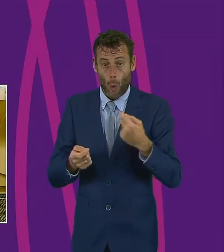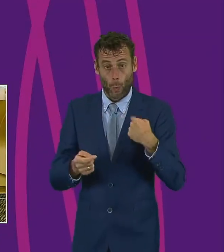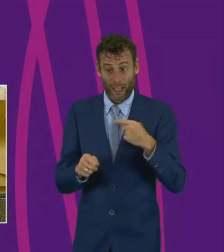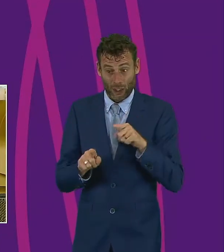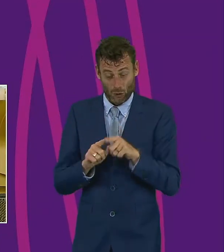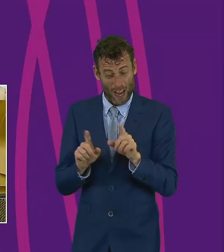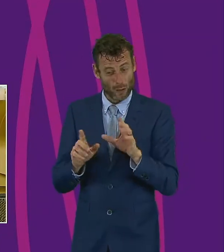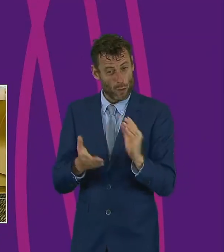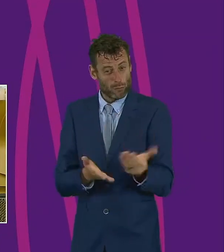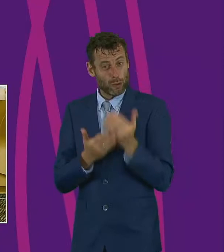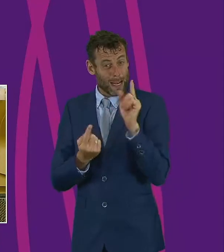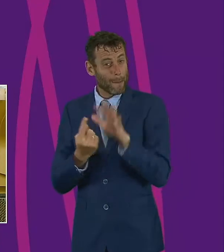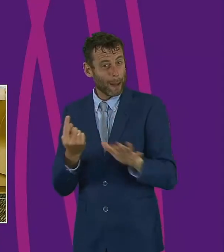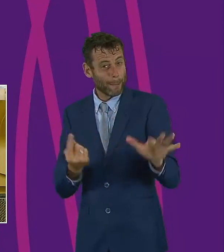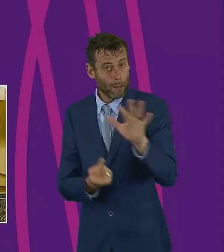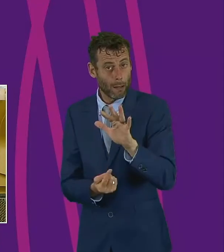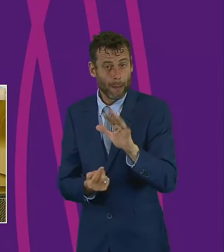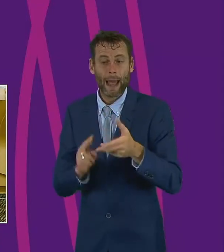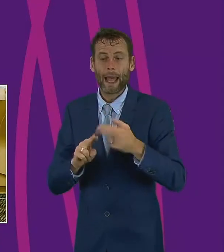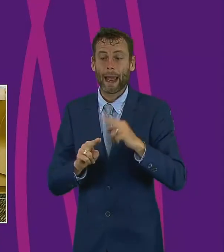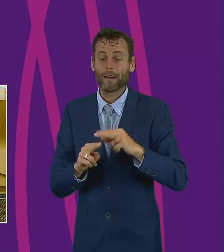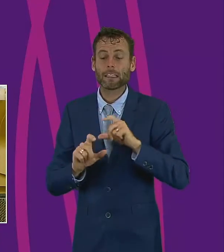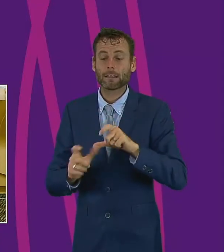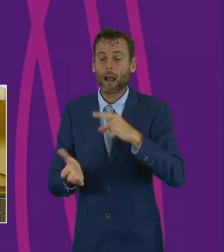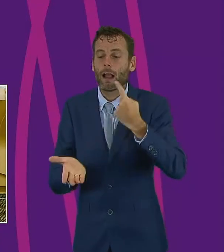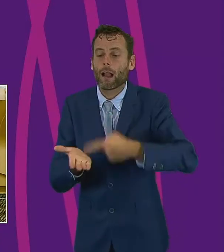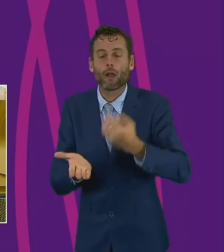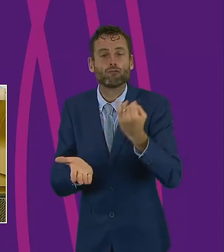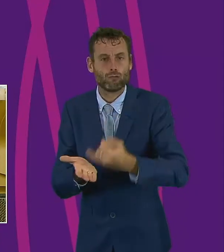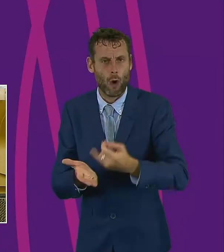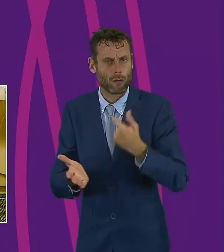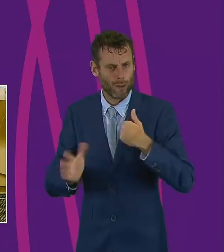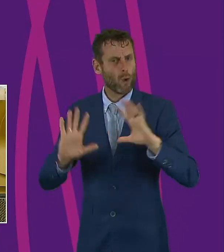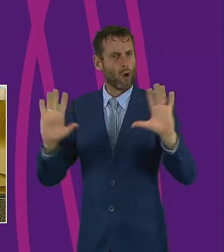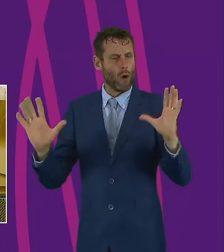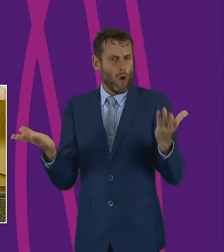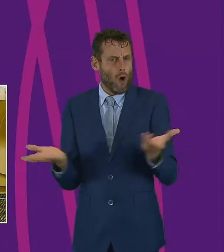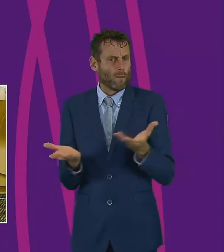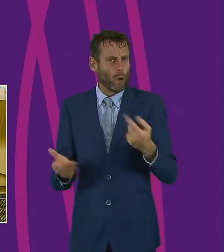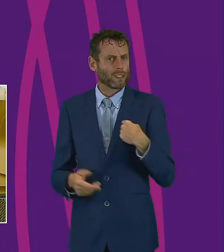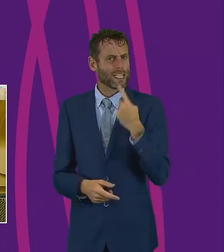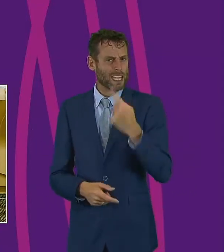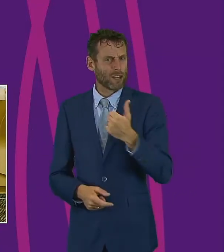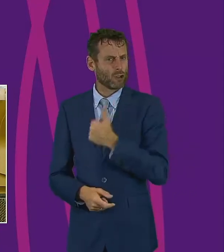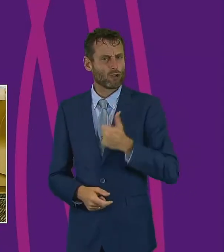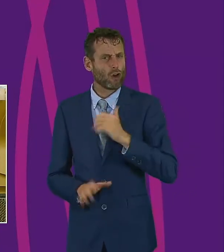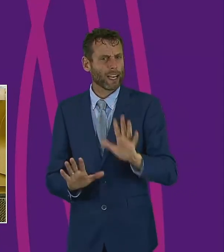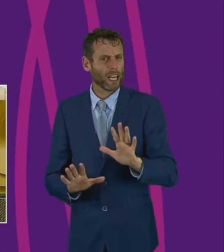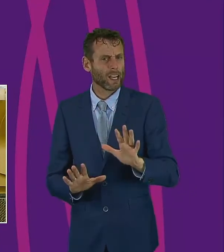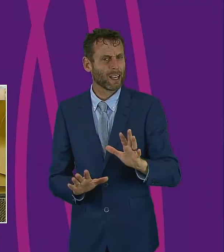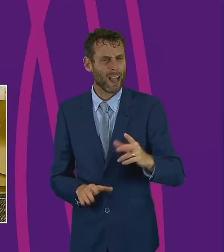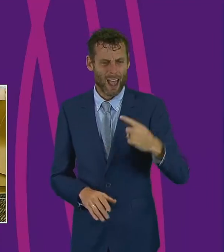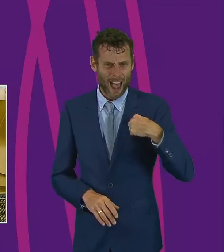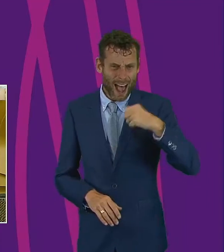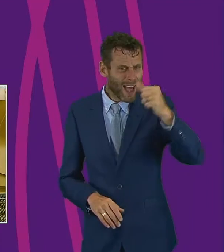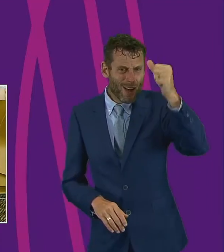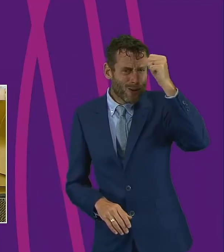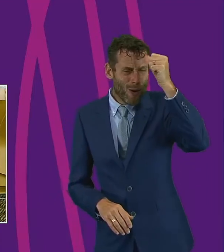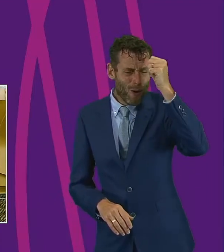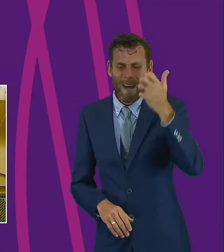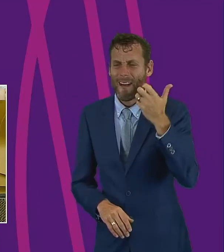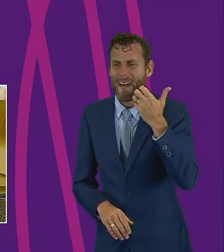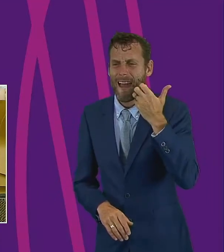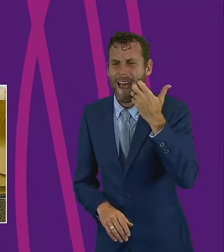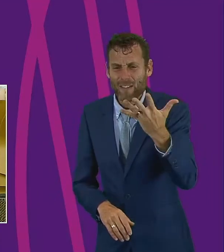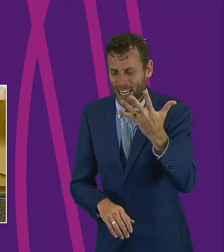we have, yes, I say sorry for that. I am acutely aware on a daily, hourly,